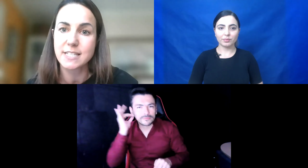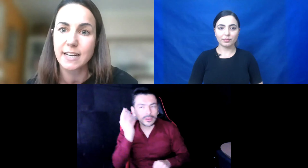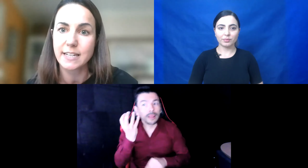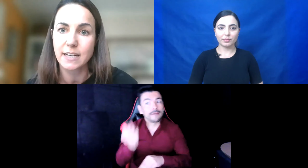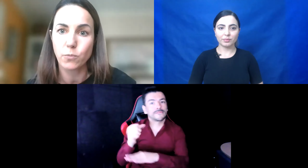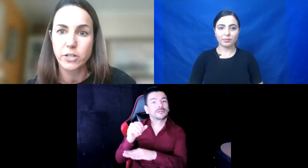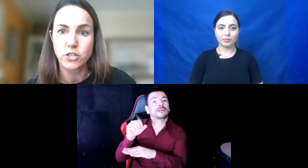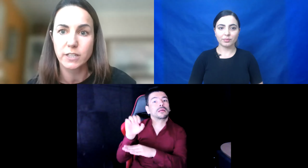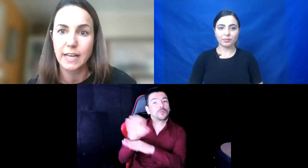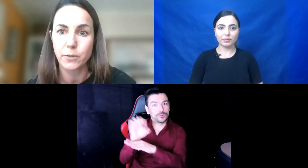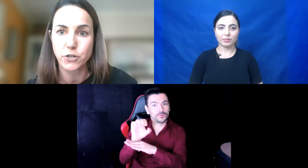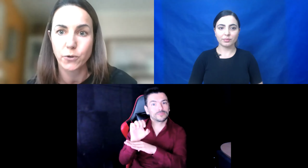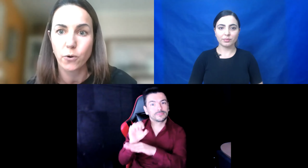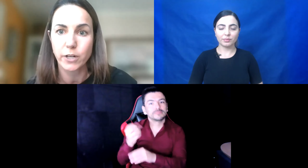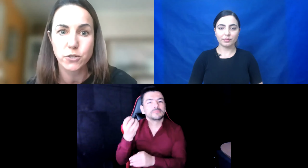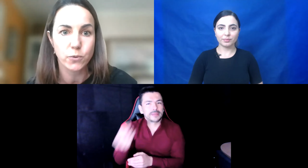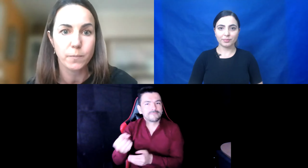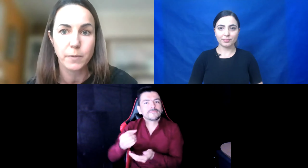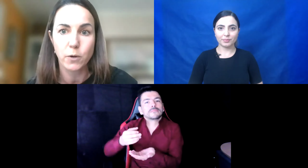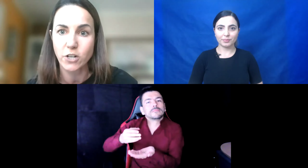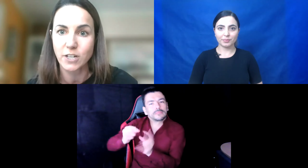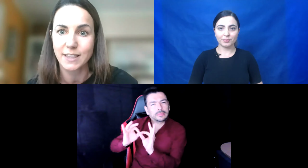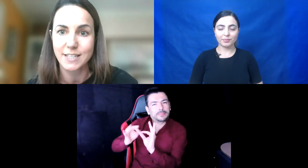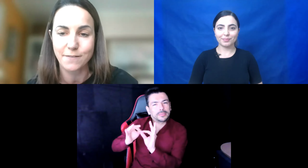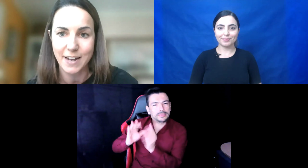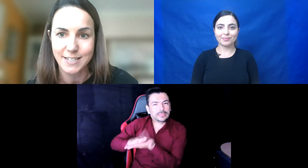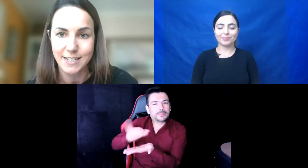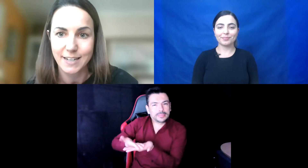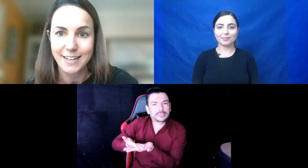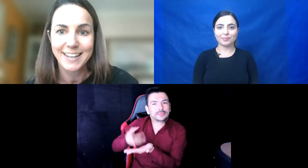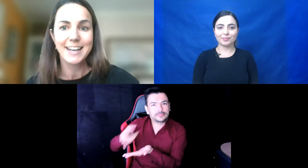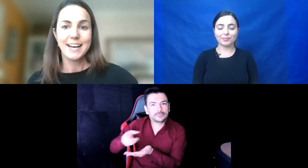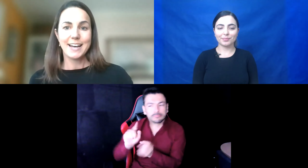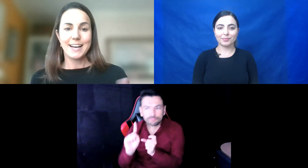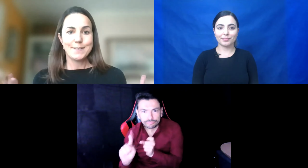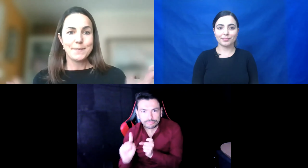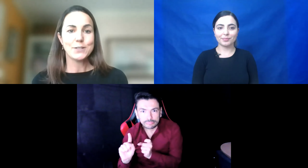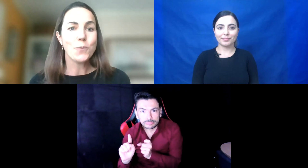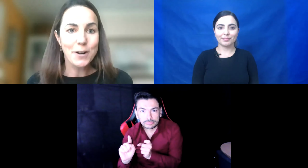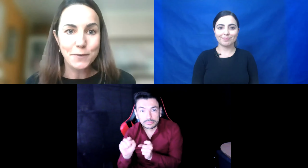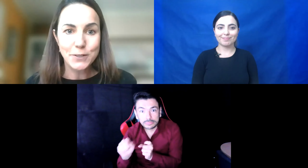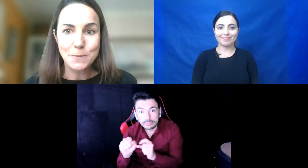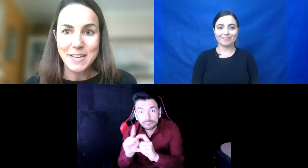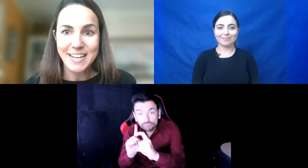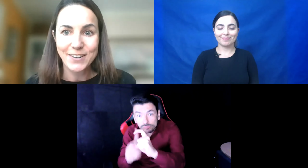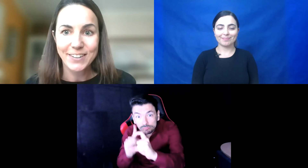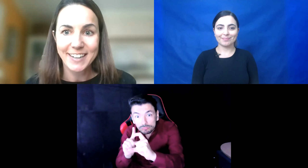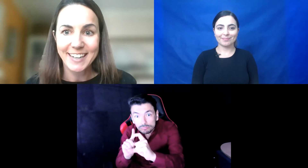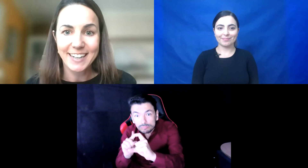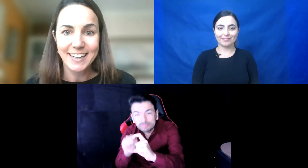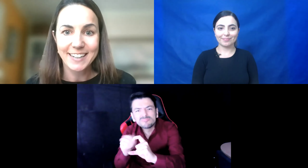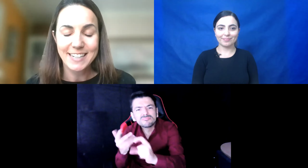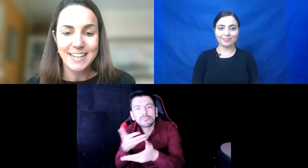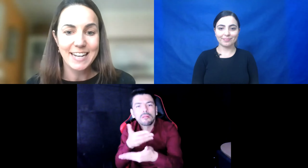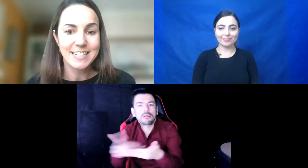can decide in which language you're going to be watching this event. It's wonderful to be here.